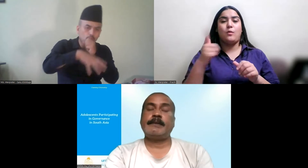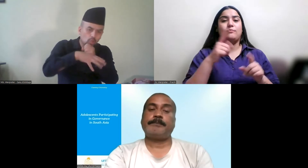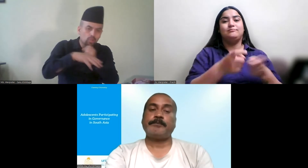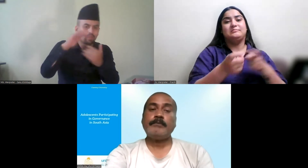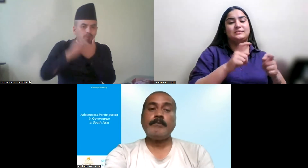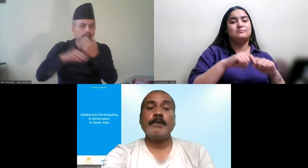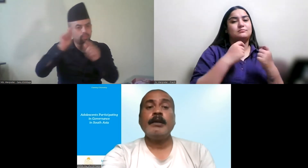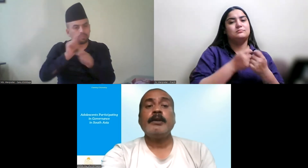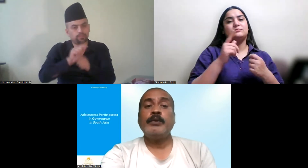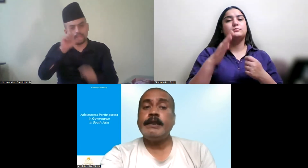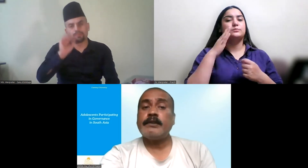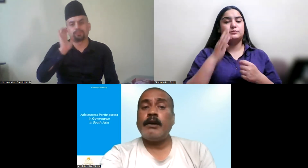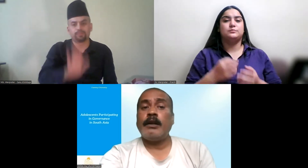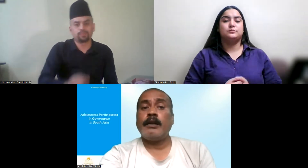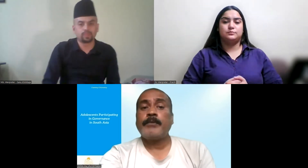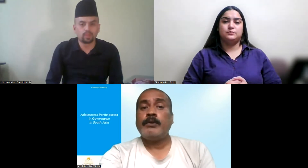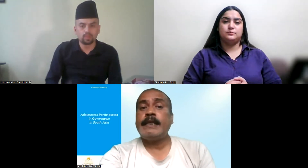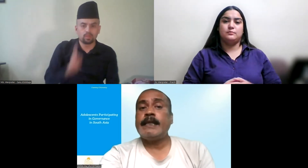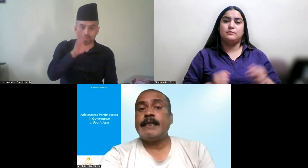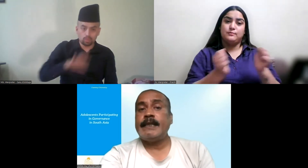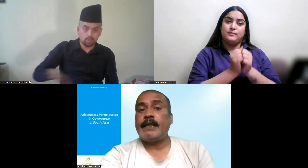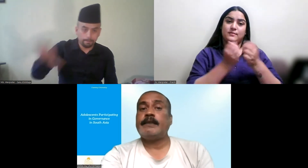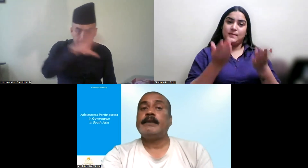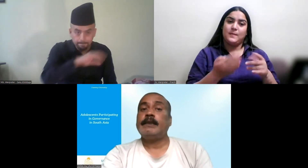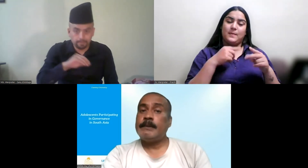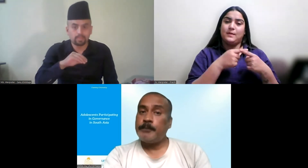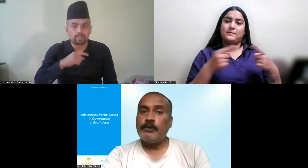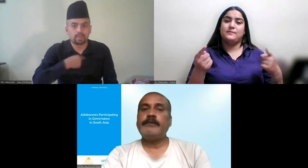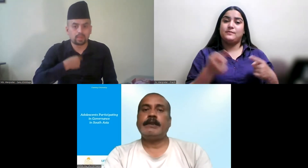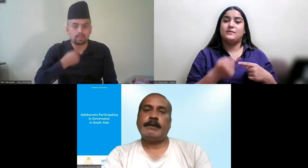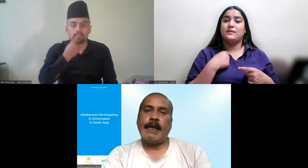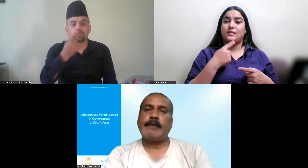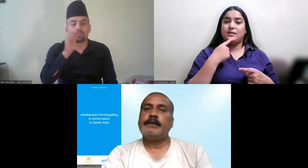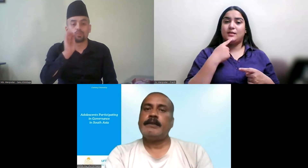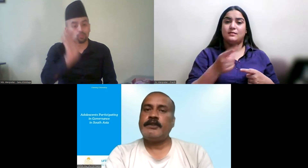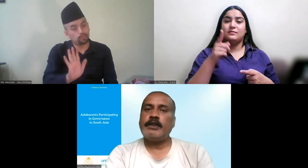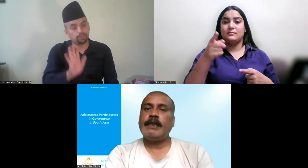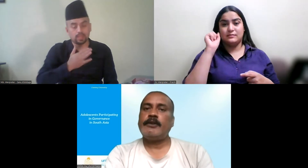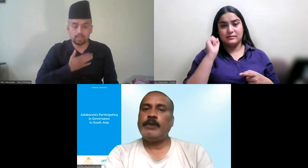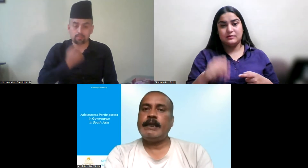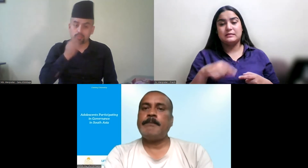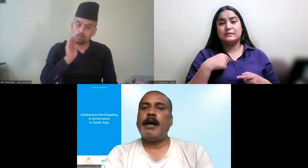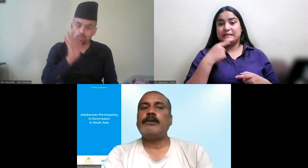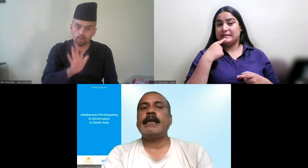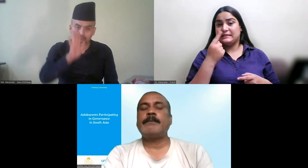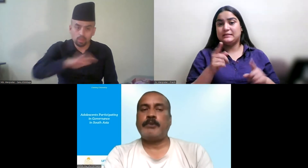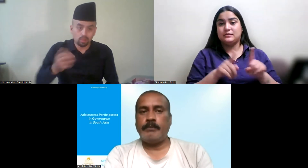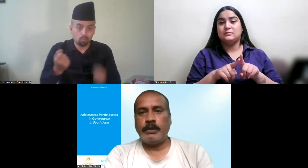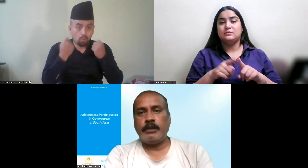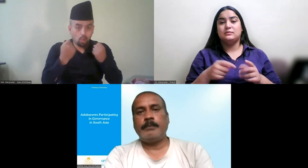processes. With this all, we can say that it proved that children, when empowered